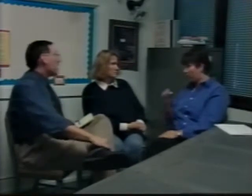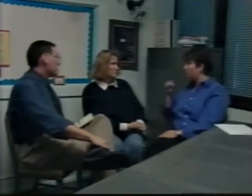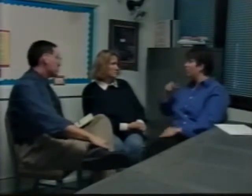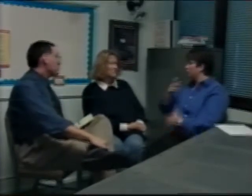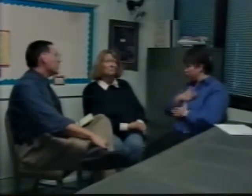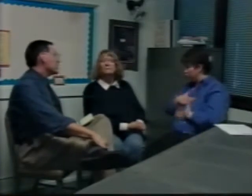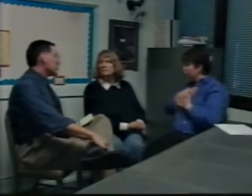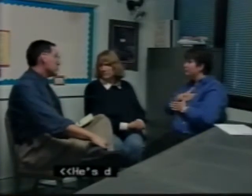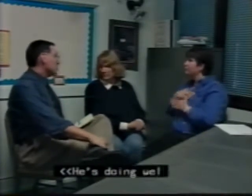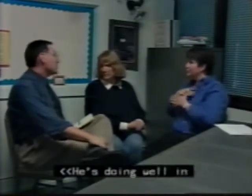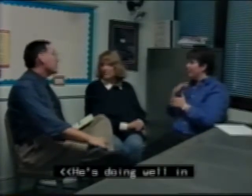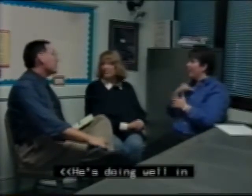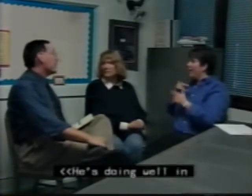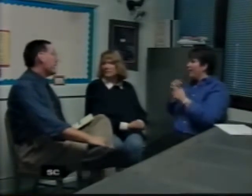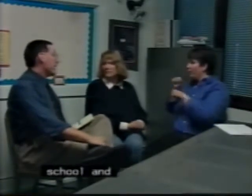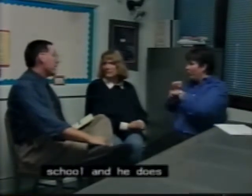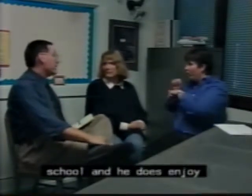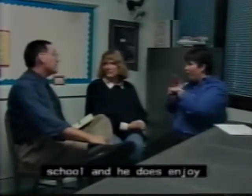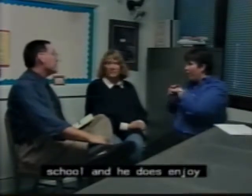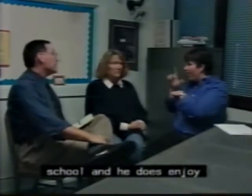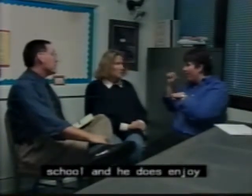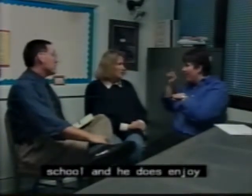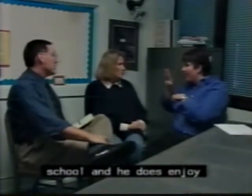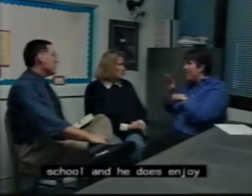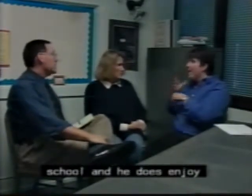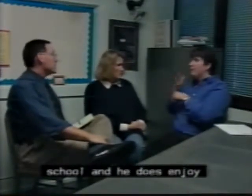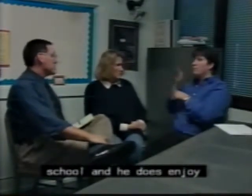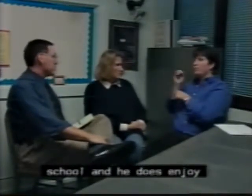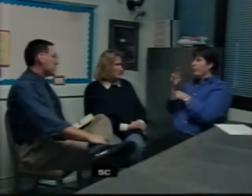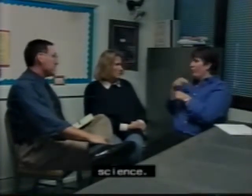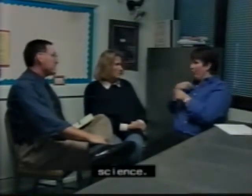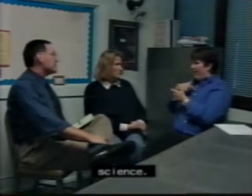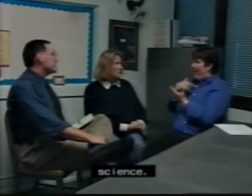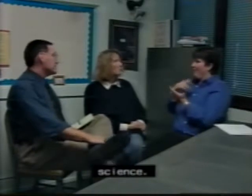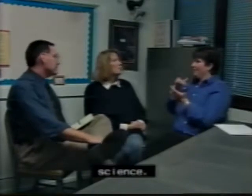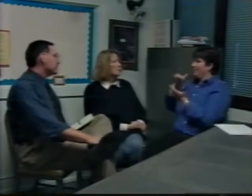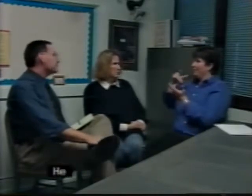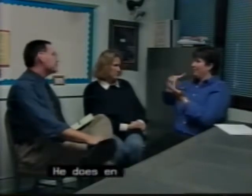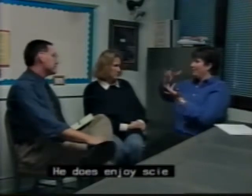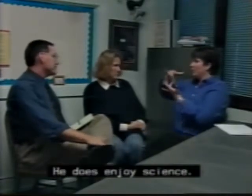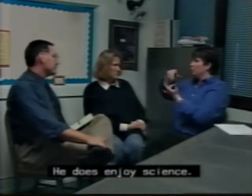He's doing well in school, and he does enjoy science.